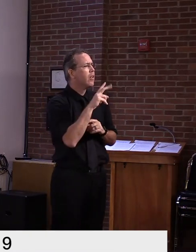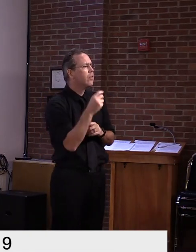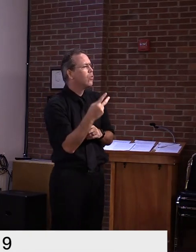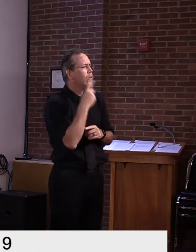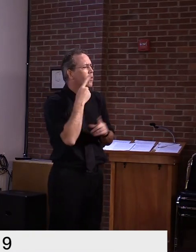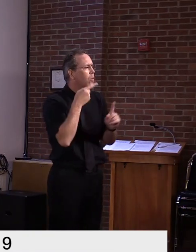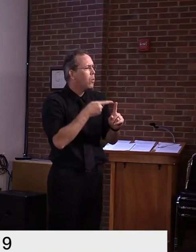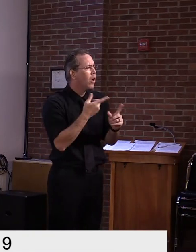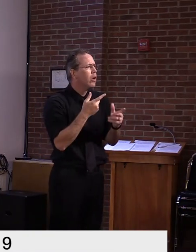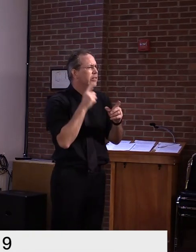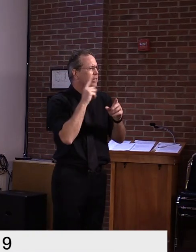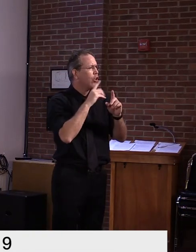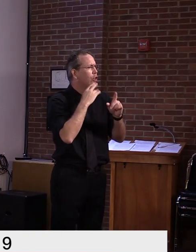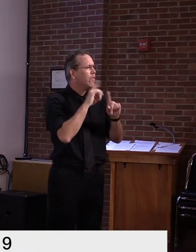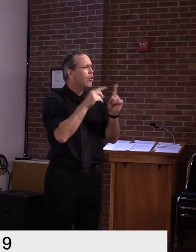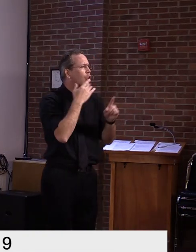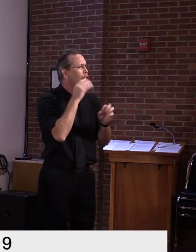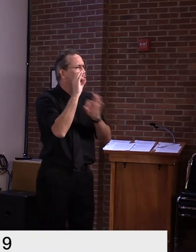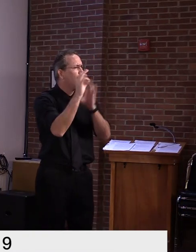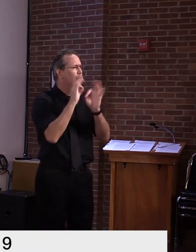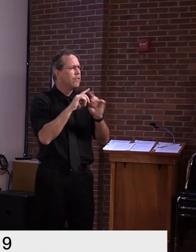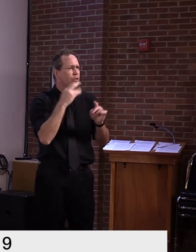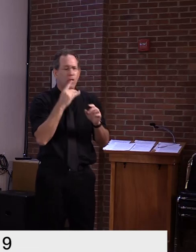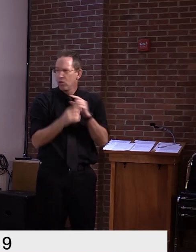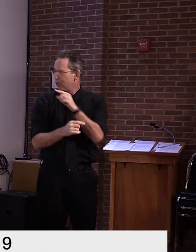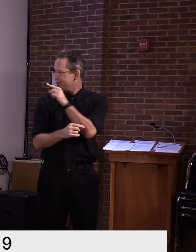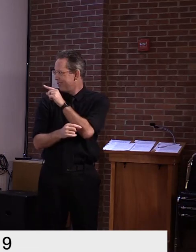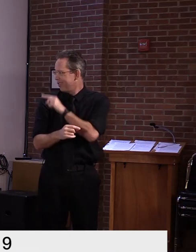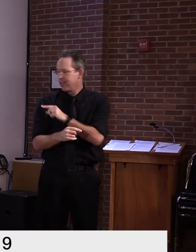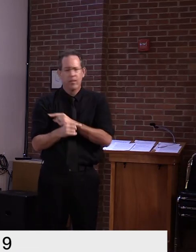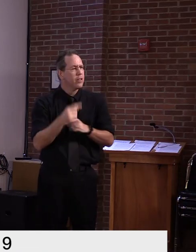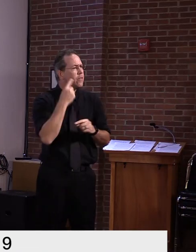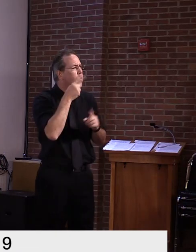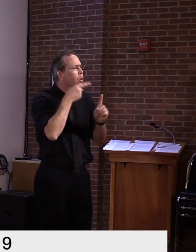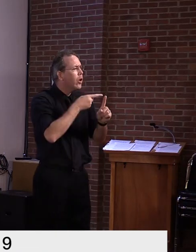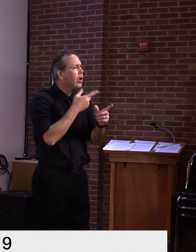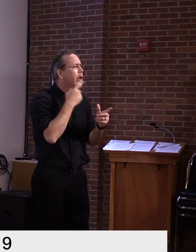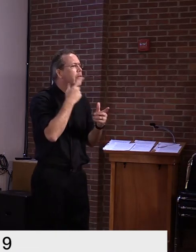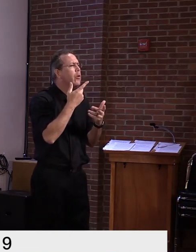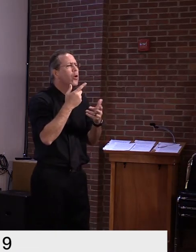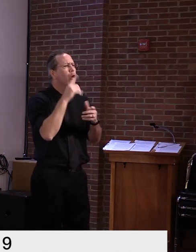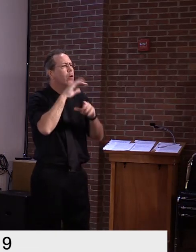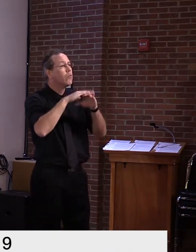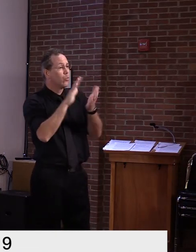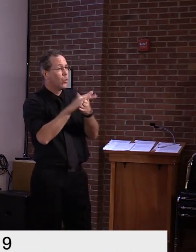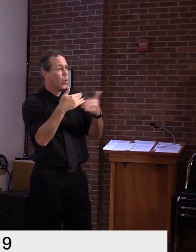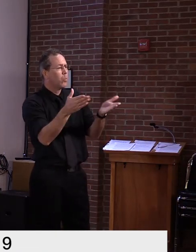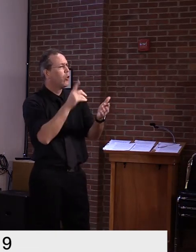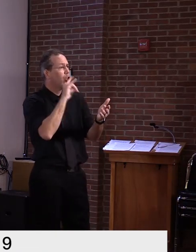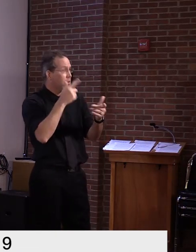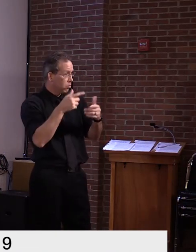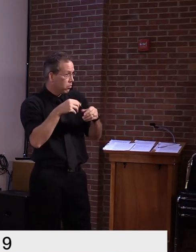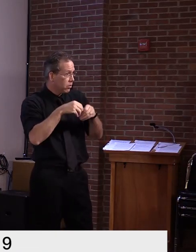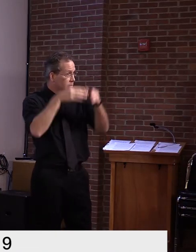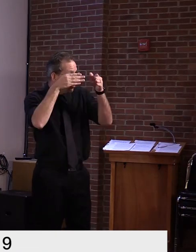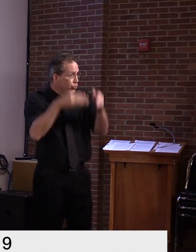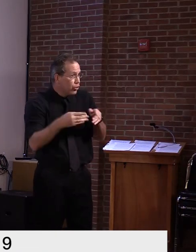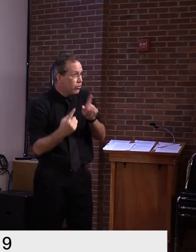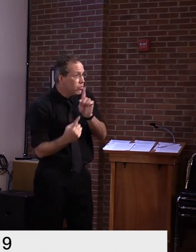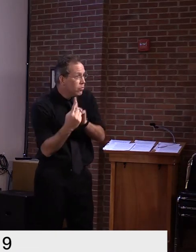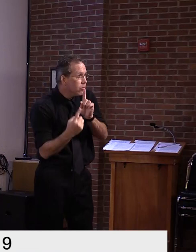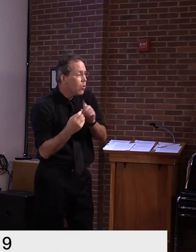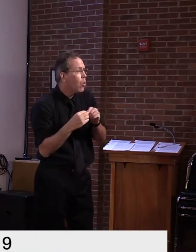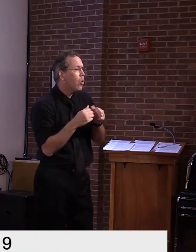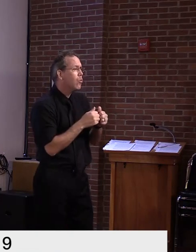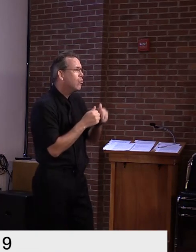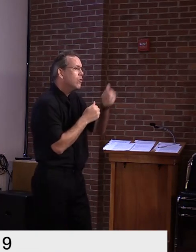what each of the school districts' reopening plans are. It will have a link to their reopening plans. It'll talk about reopening in terms of how many days are they planning